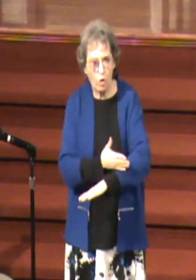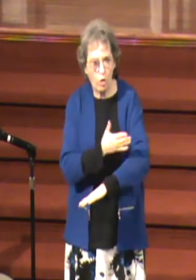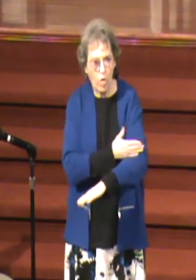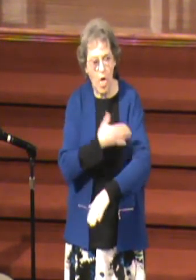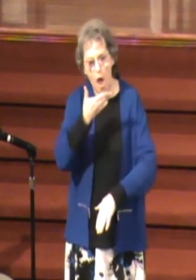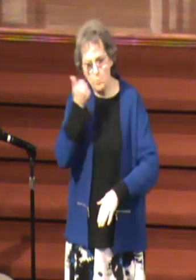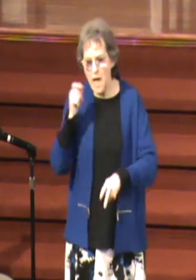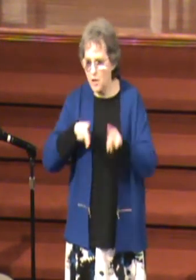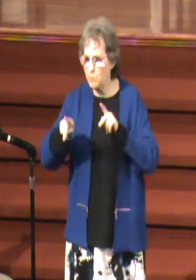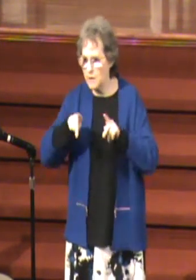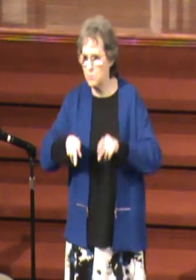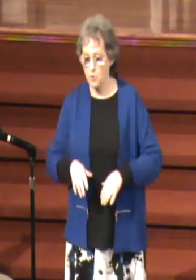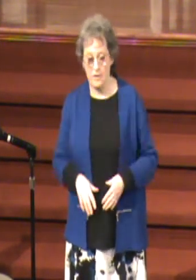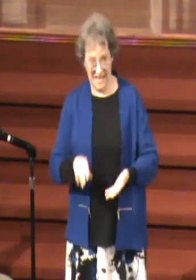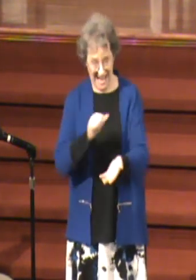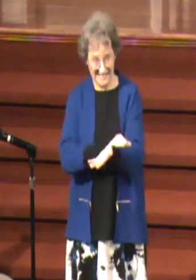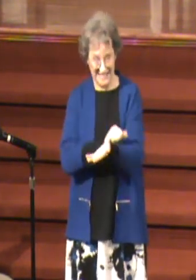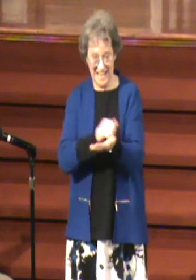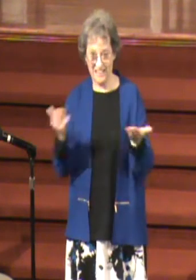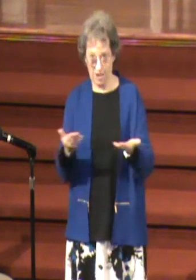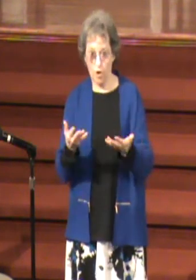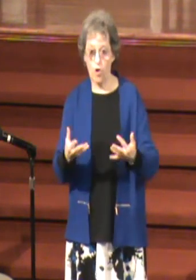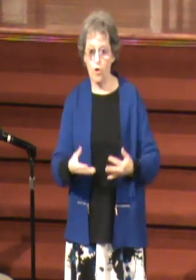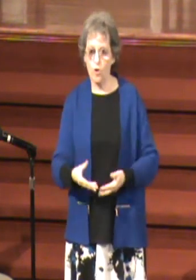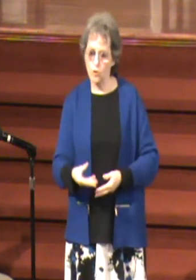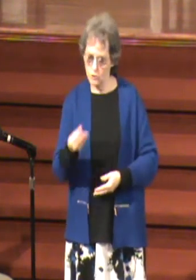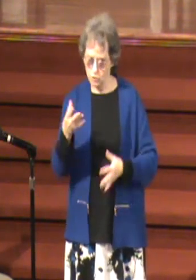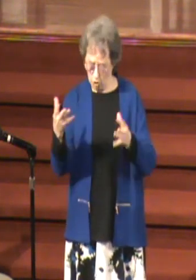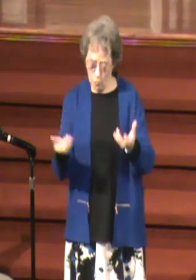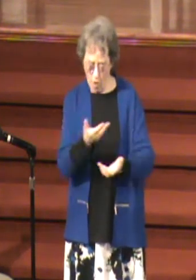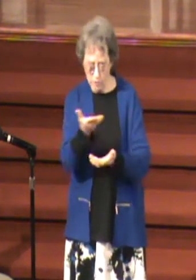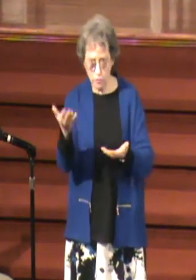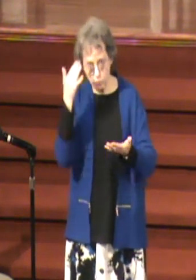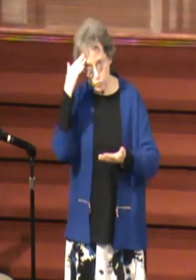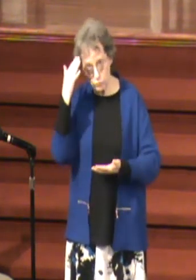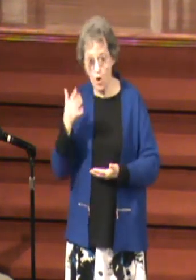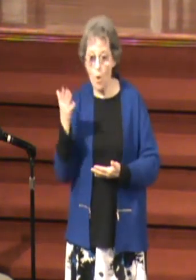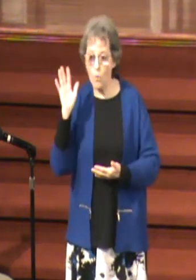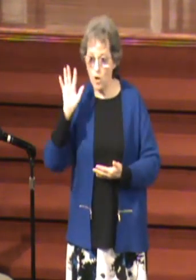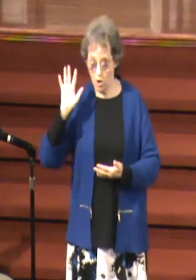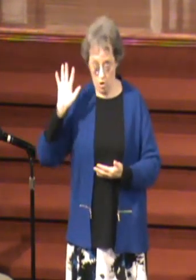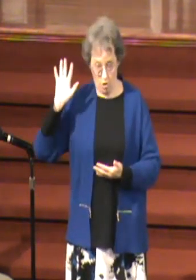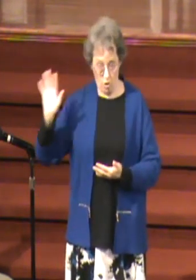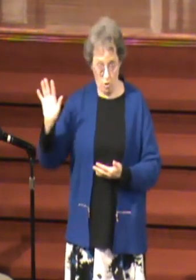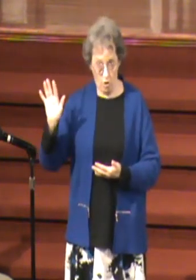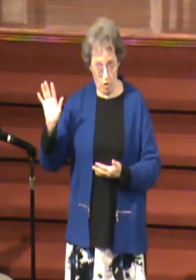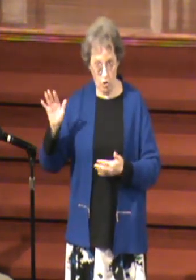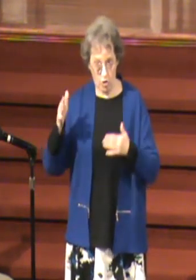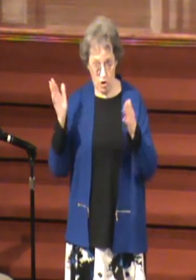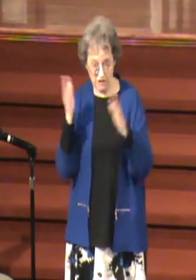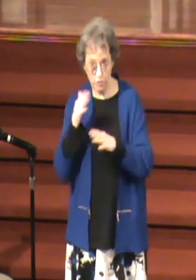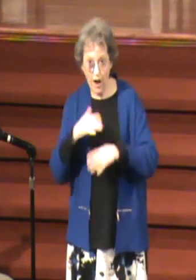here today, she would want me to know that her trials were trials to make her a better